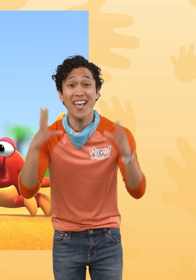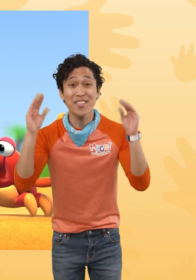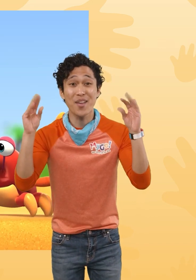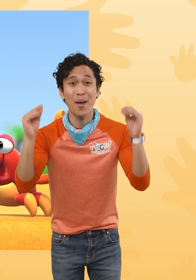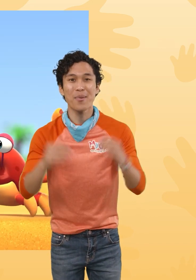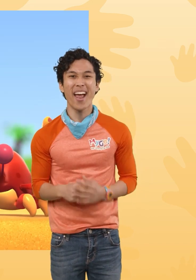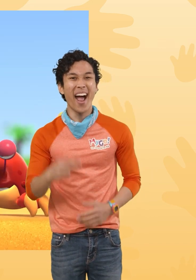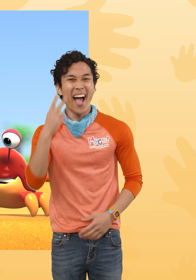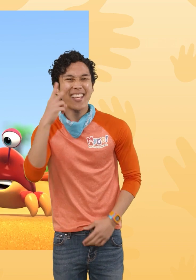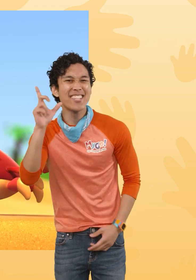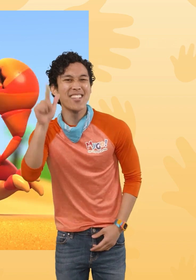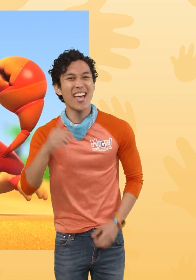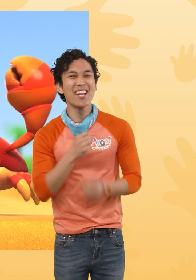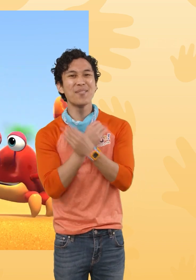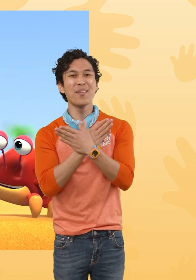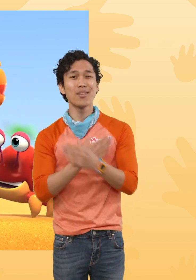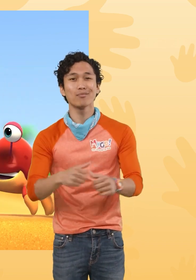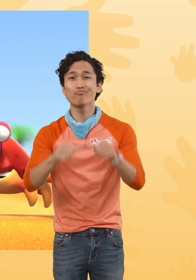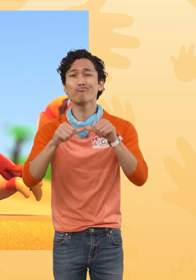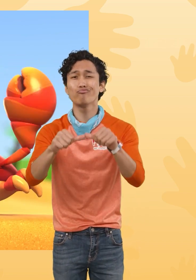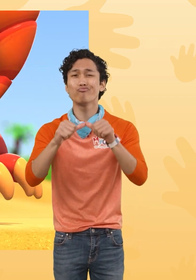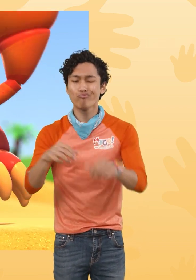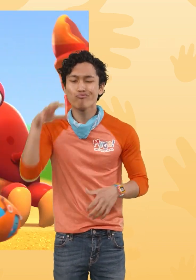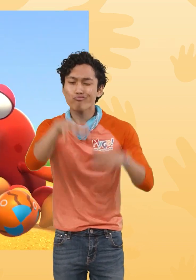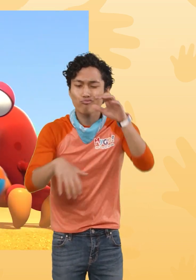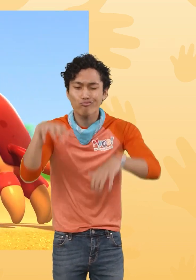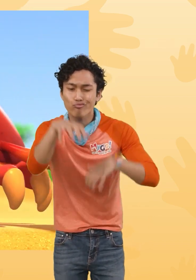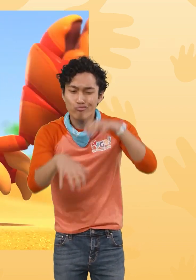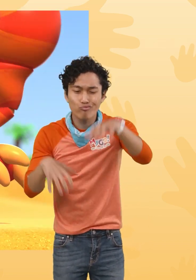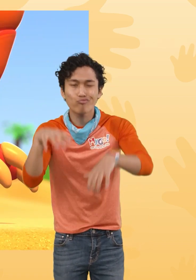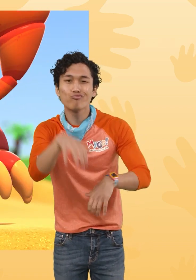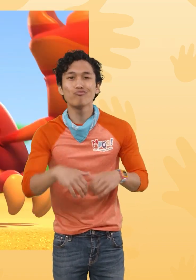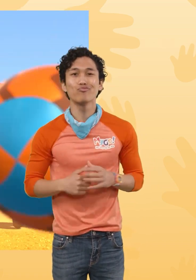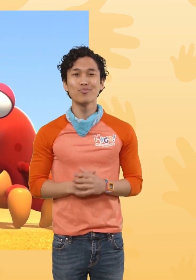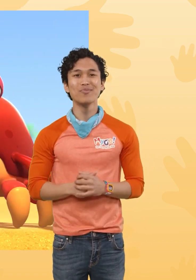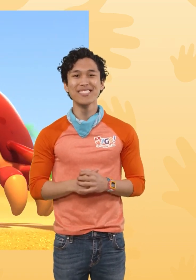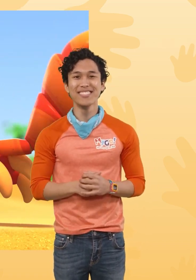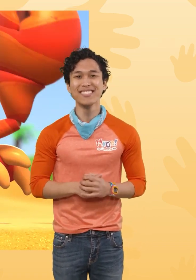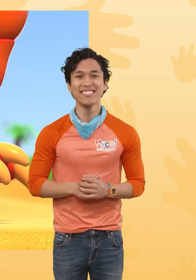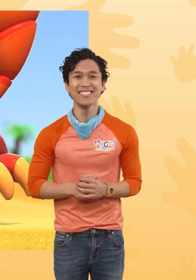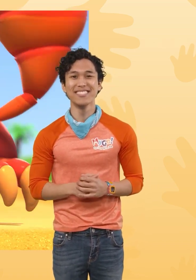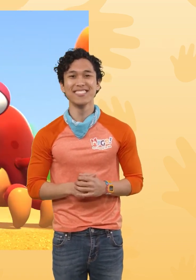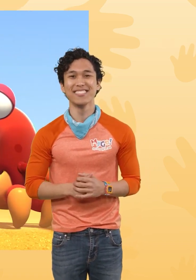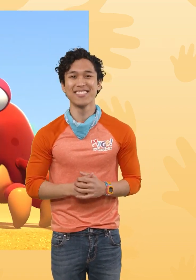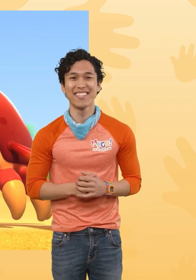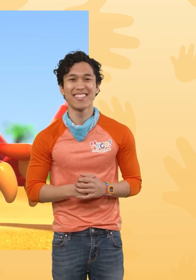Thanks, Krabby. See you later, Blippi. Keep on digging.